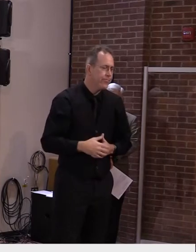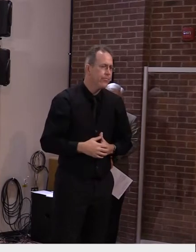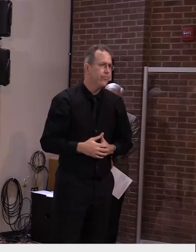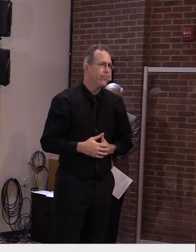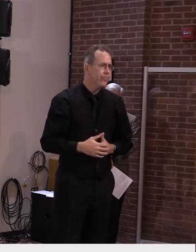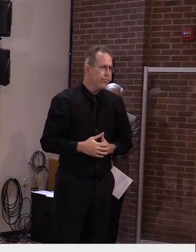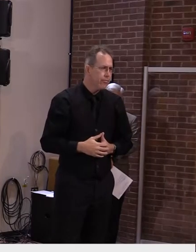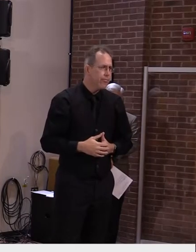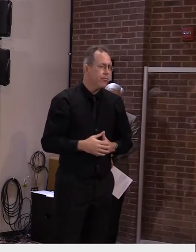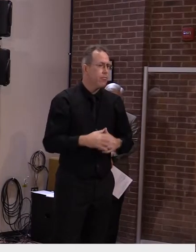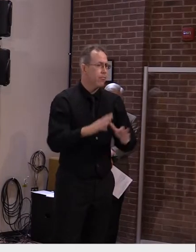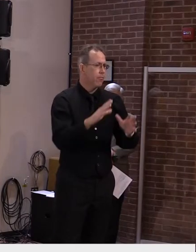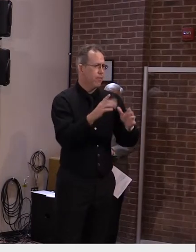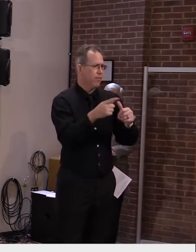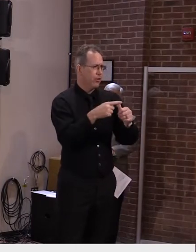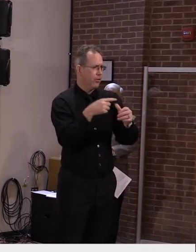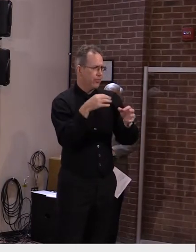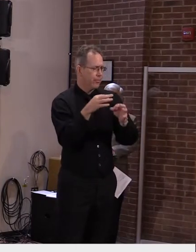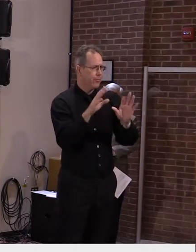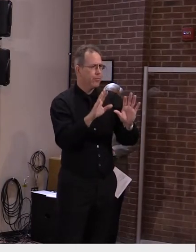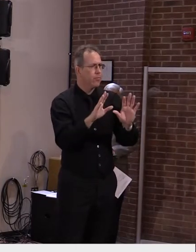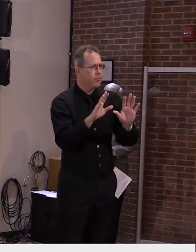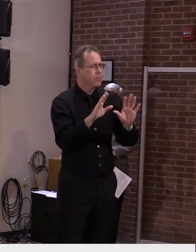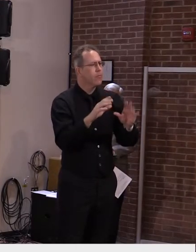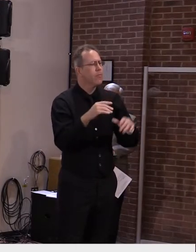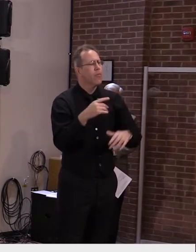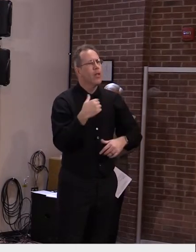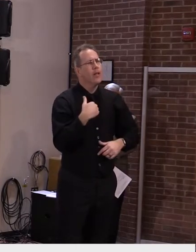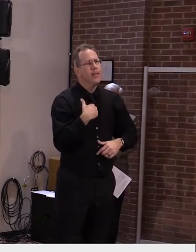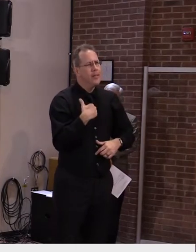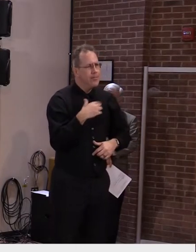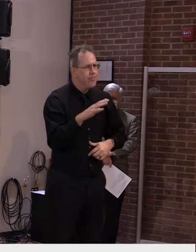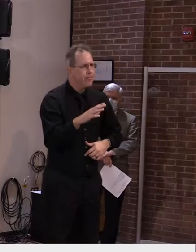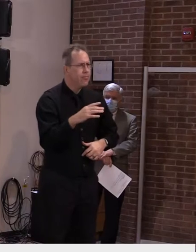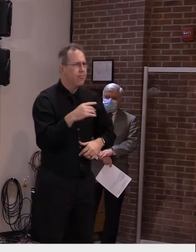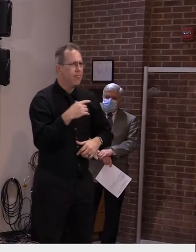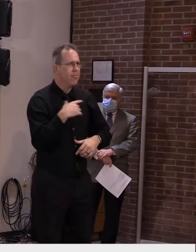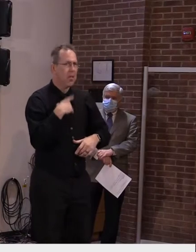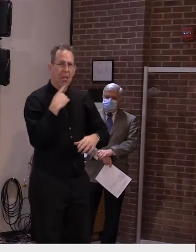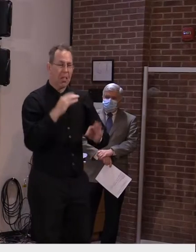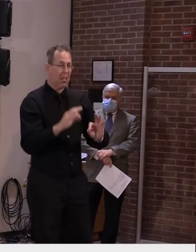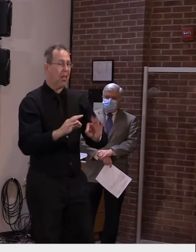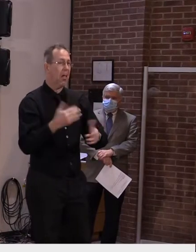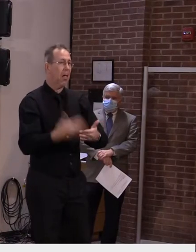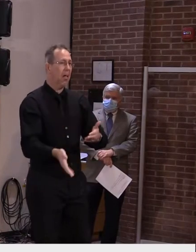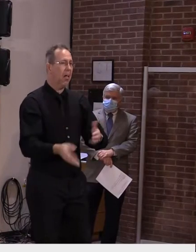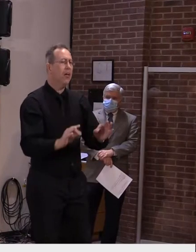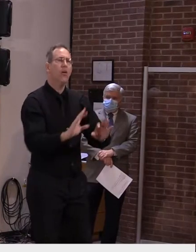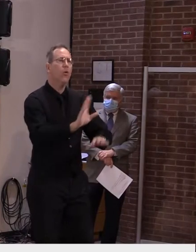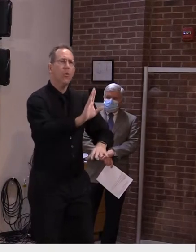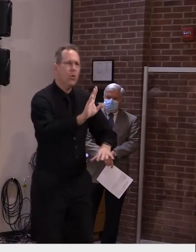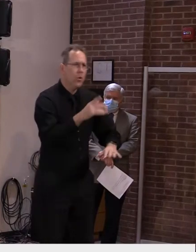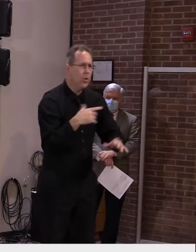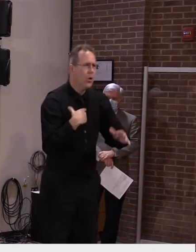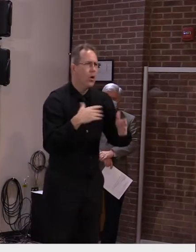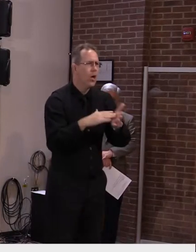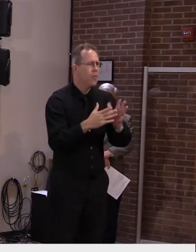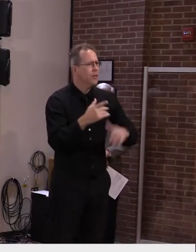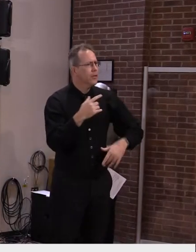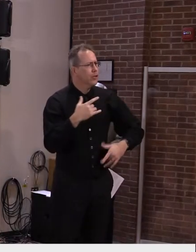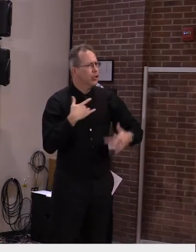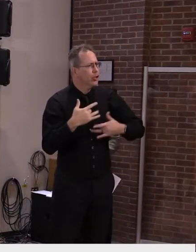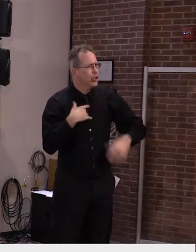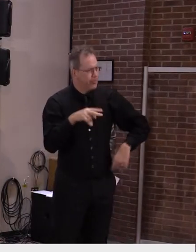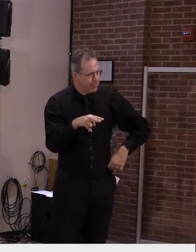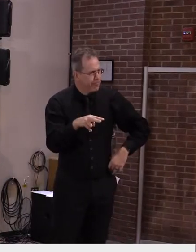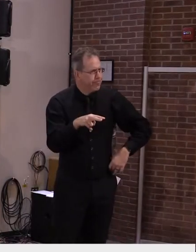not to reduce the importance of it, but it really does appear this outbreak is the exception, not the rule.